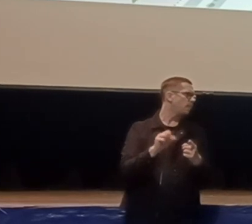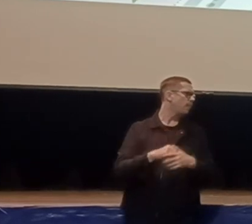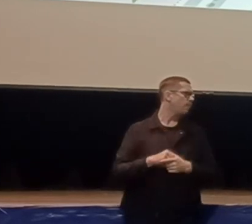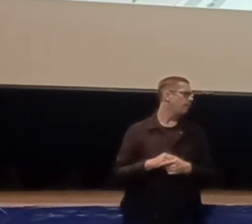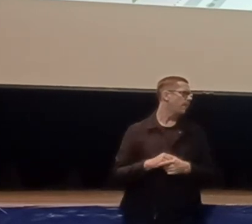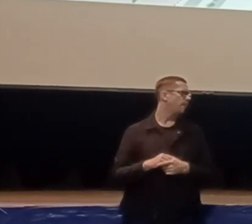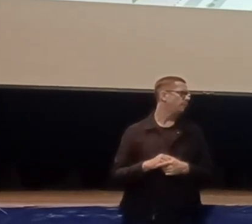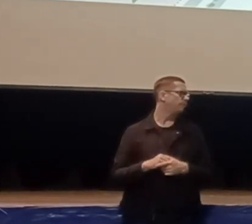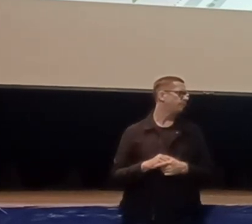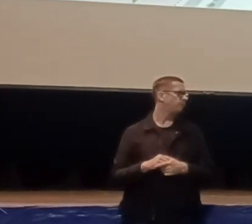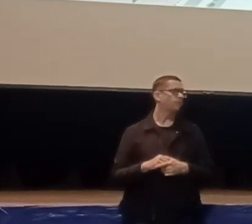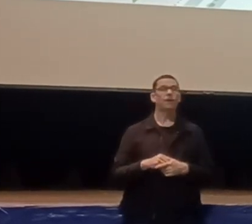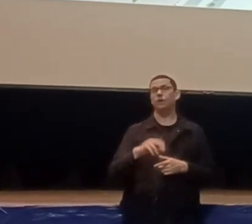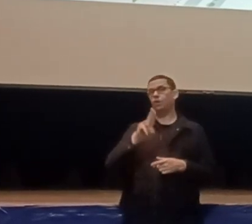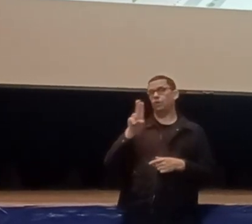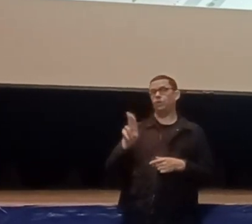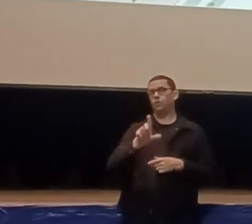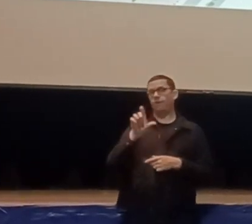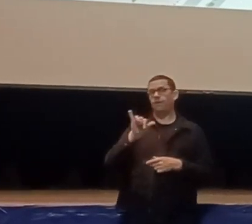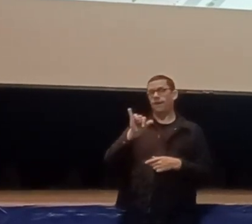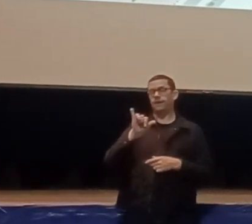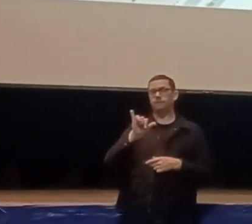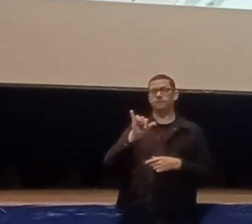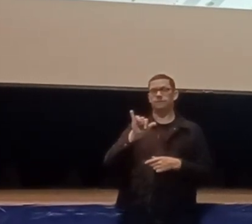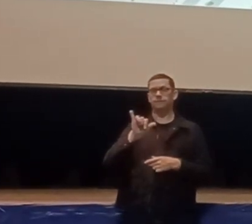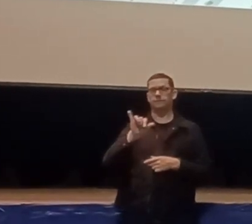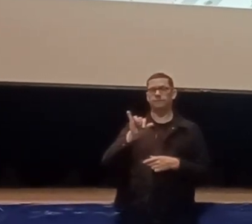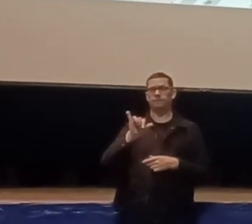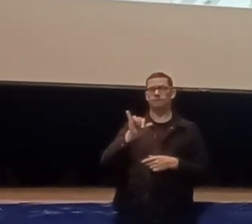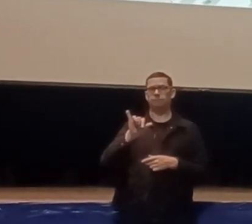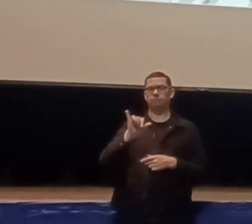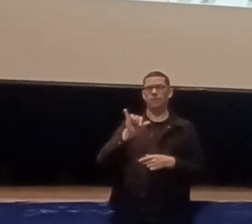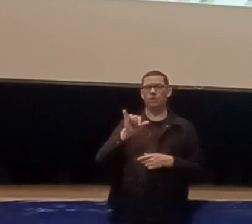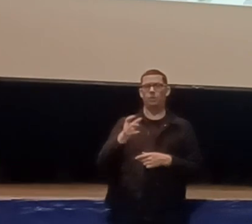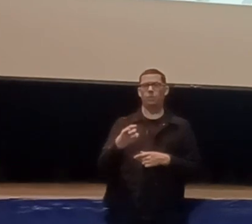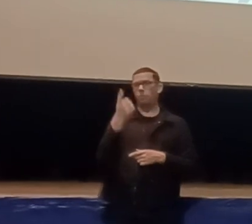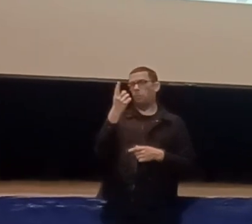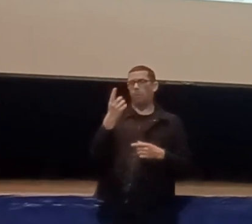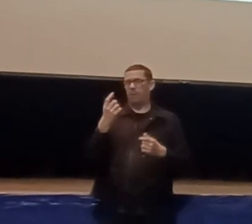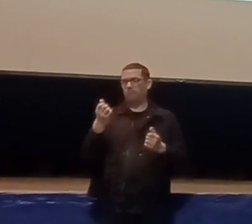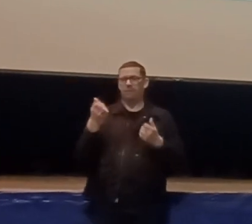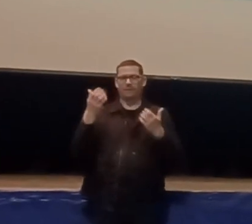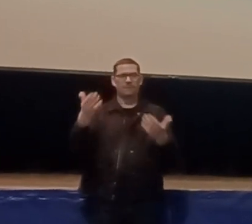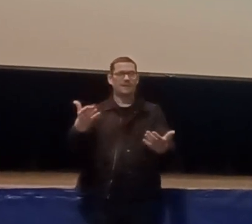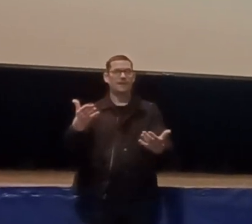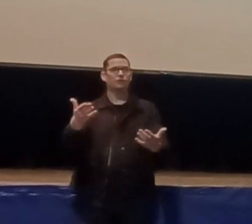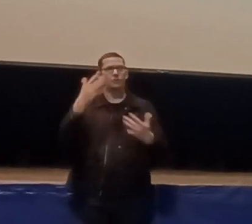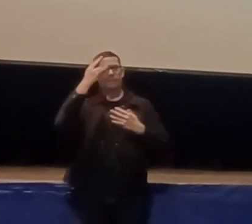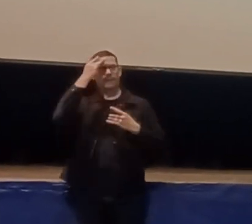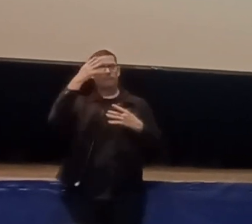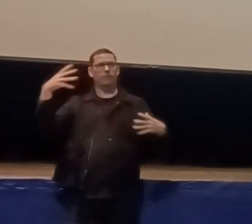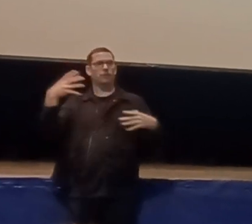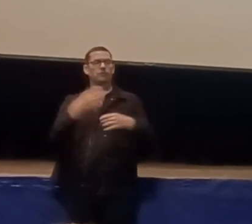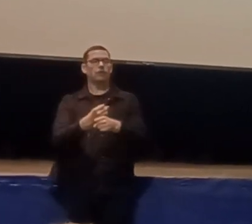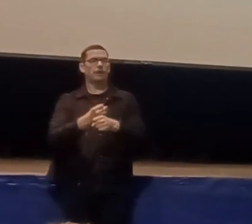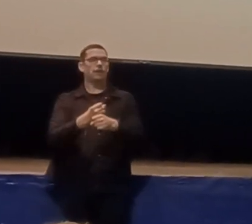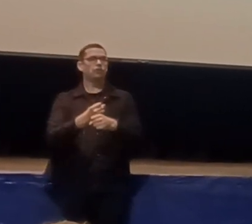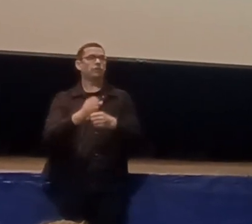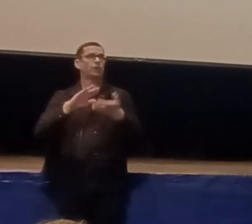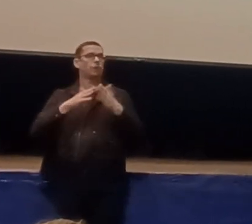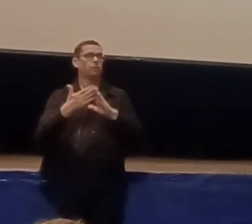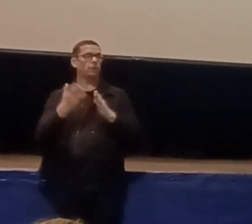of the ULI TAP, I think one of the recommendations that came from that was to consider the consolidation of the